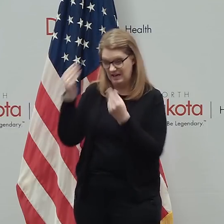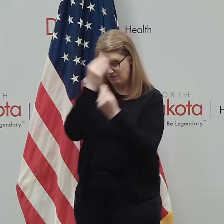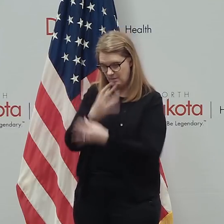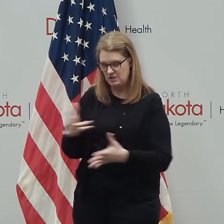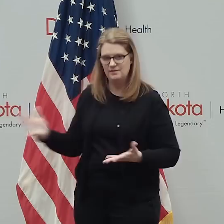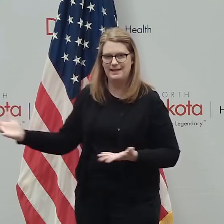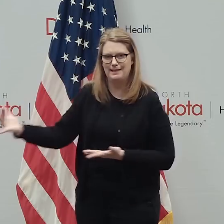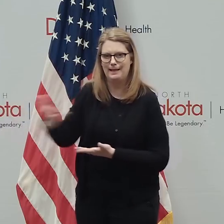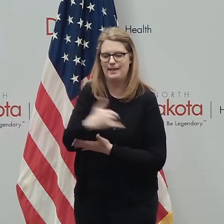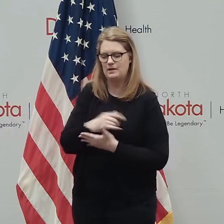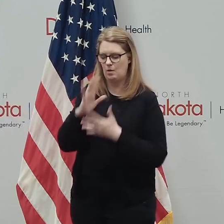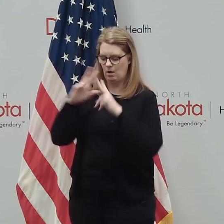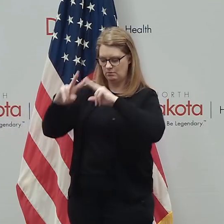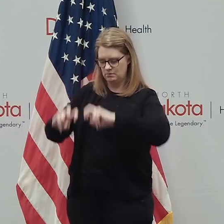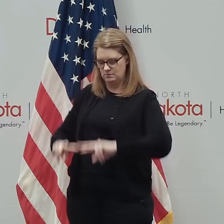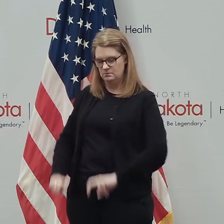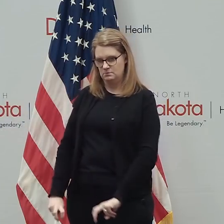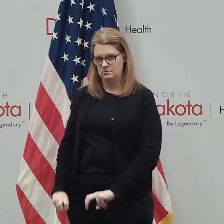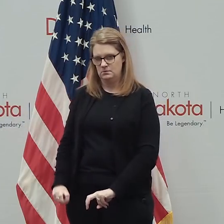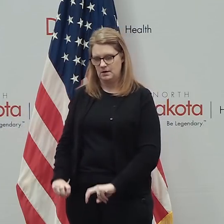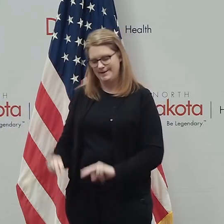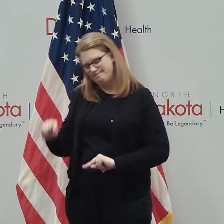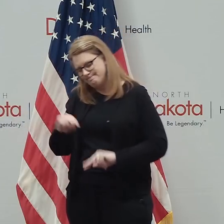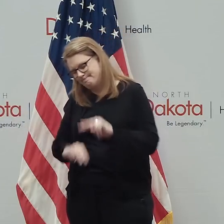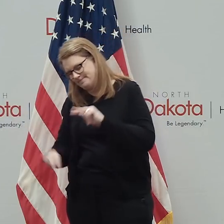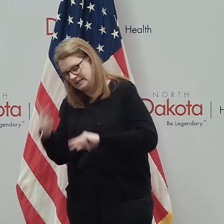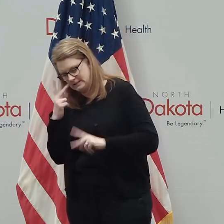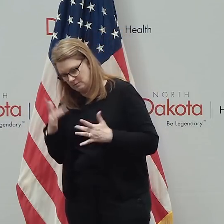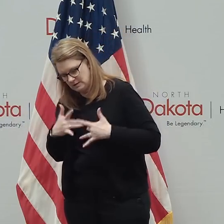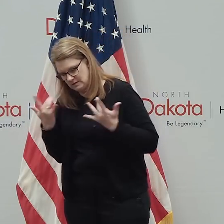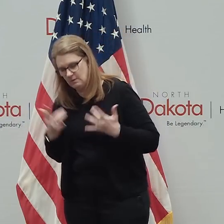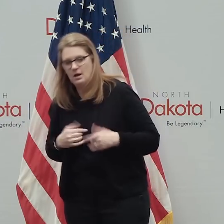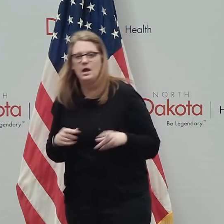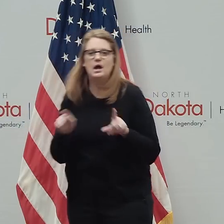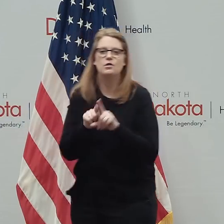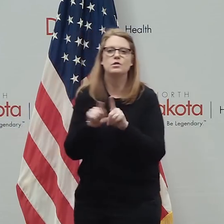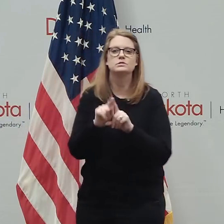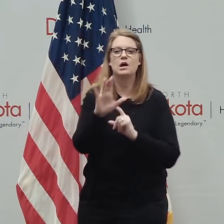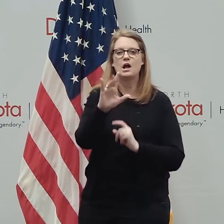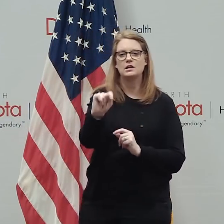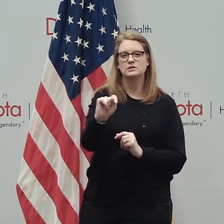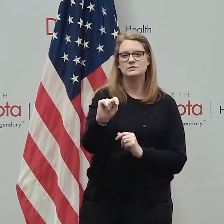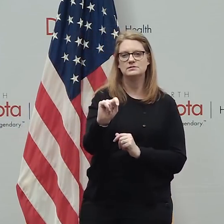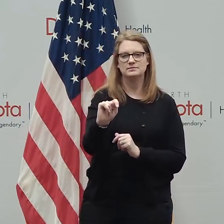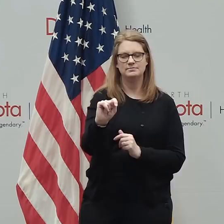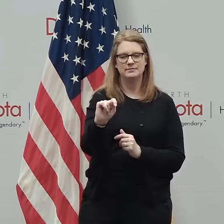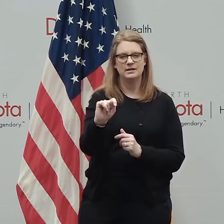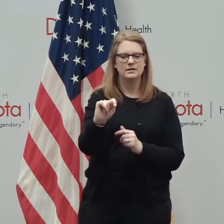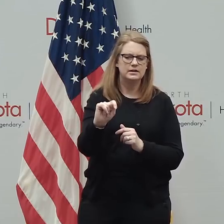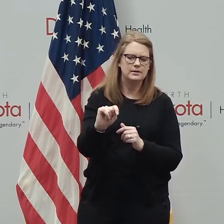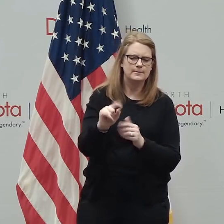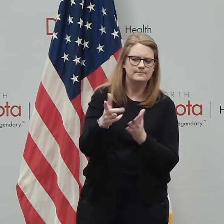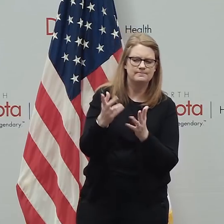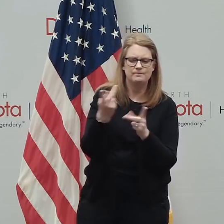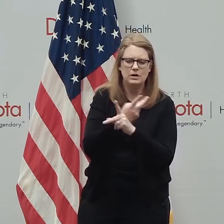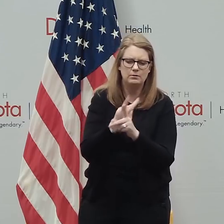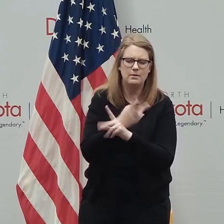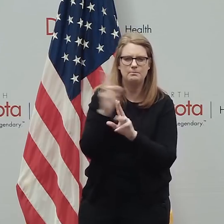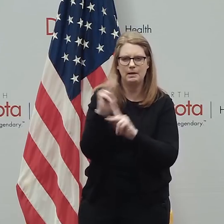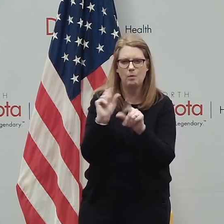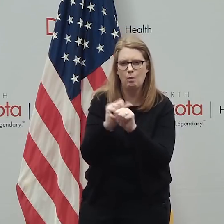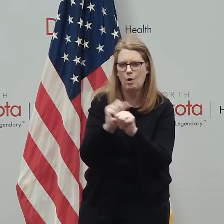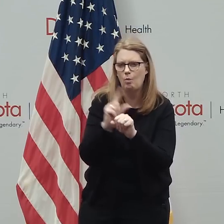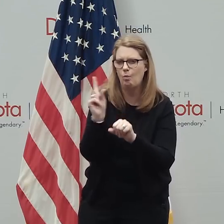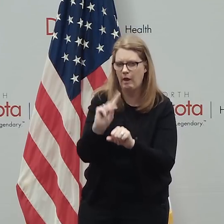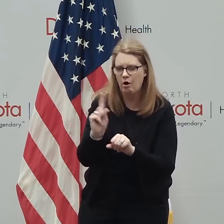We're taking a look at it down to again on the contact tracing where people work